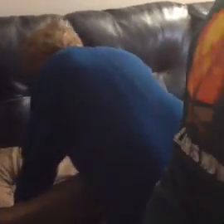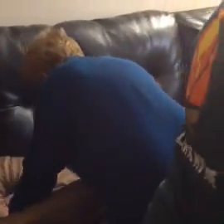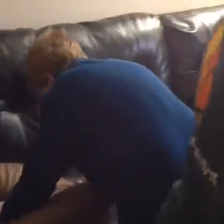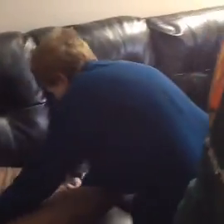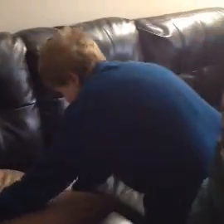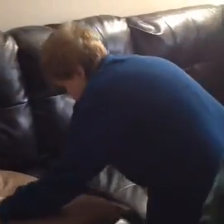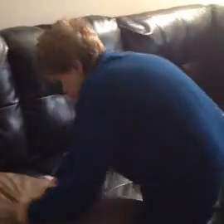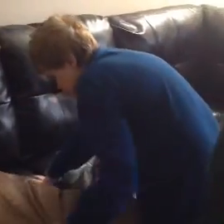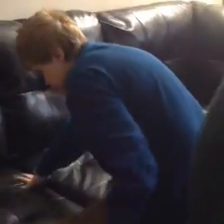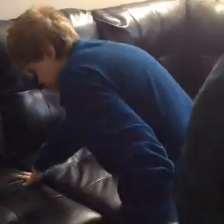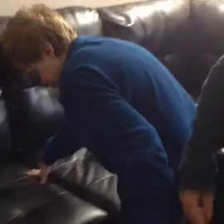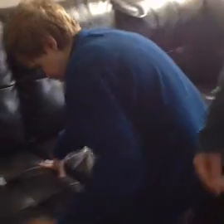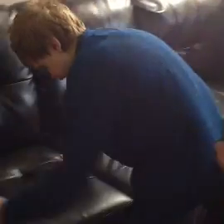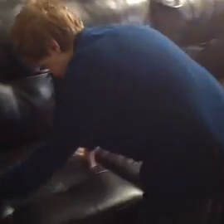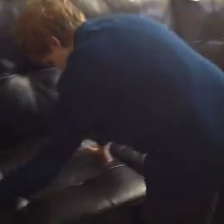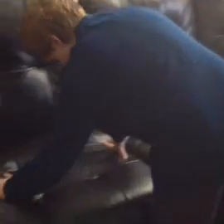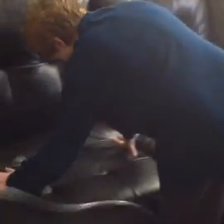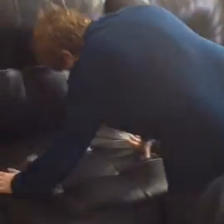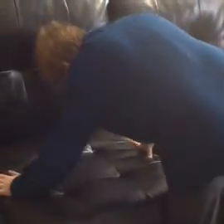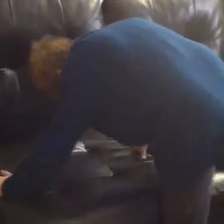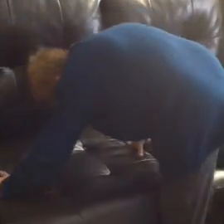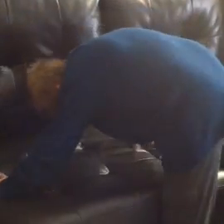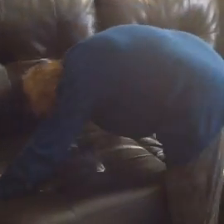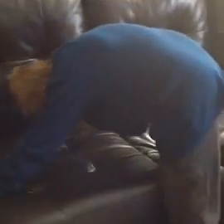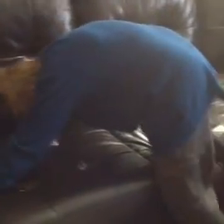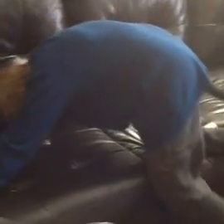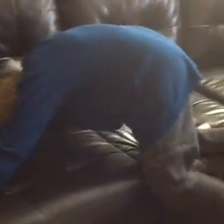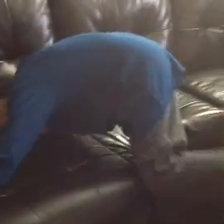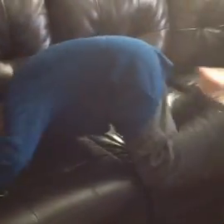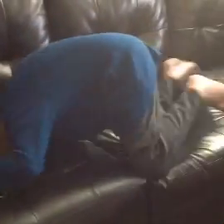And what you might notice, well, he didn't want that pillow,